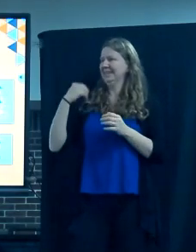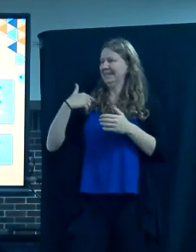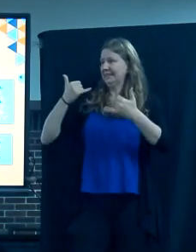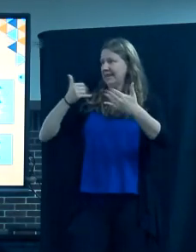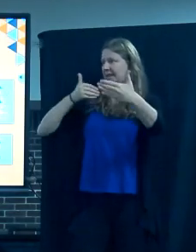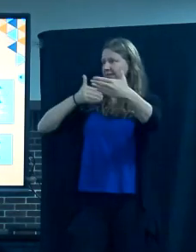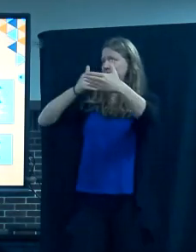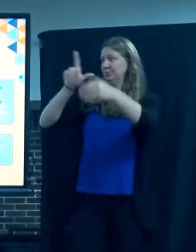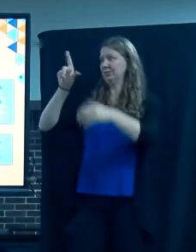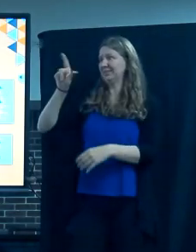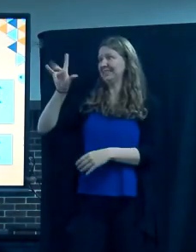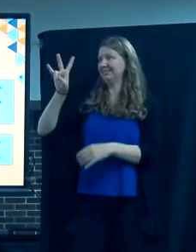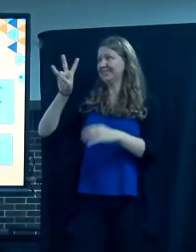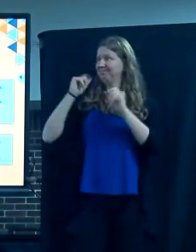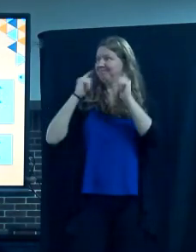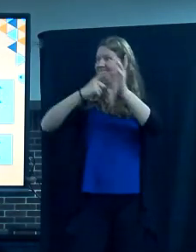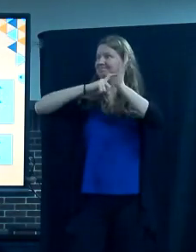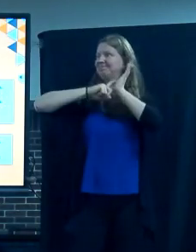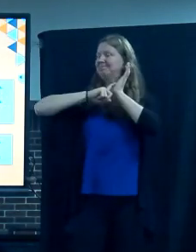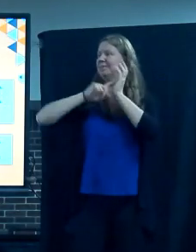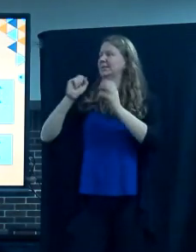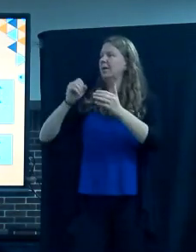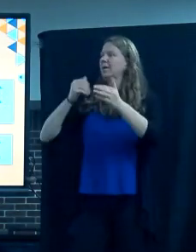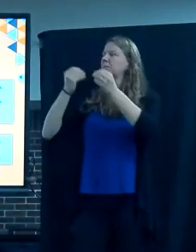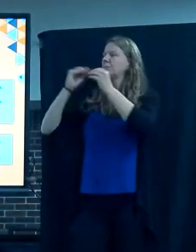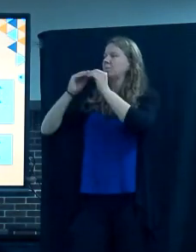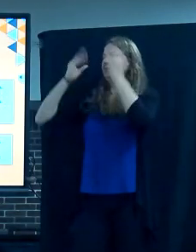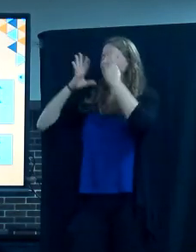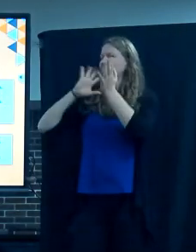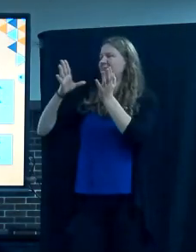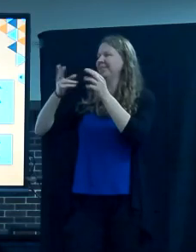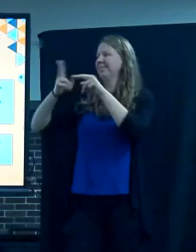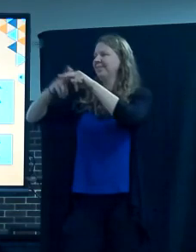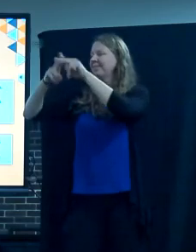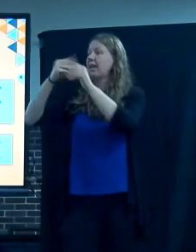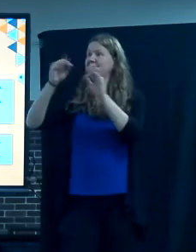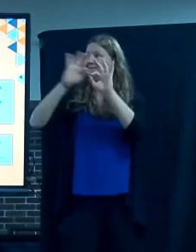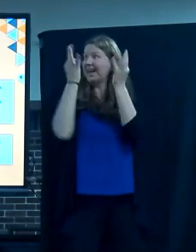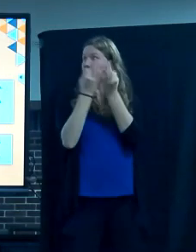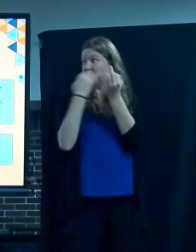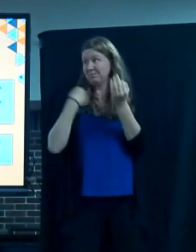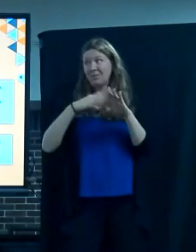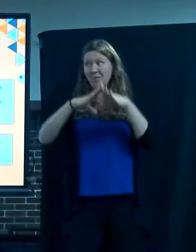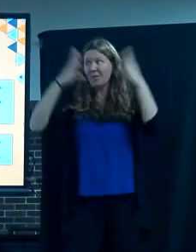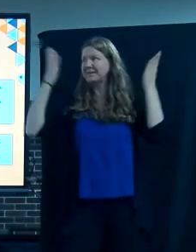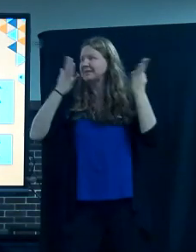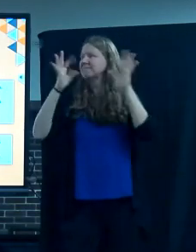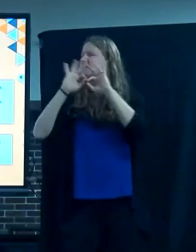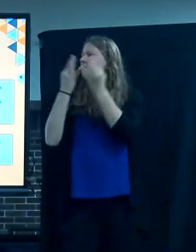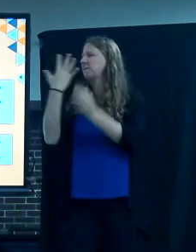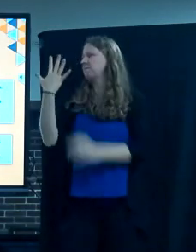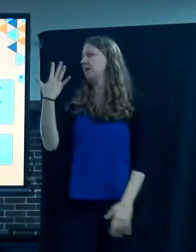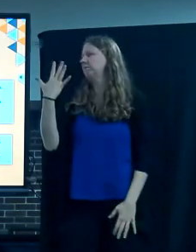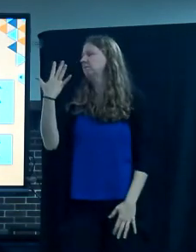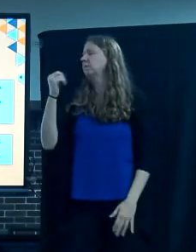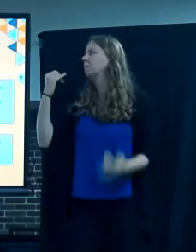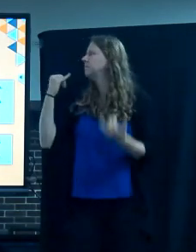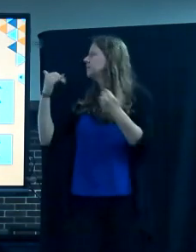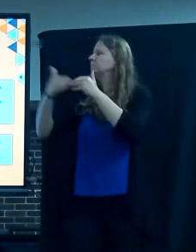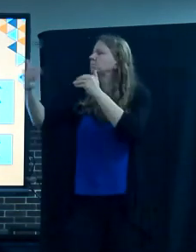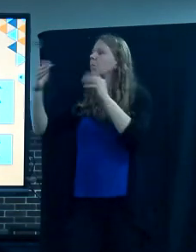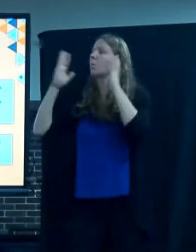Keys to Literacy training. And by 2027, they all must have that training. So the numbers that have that